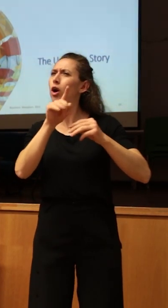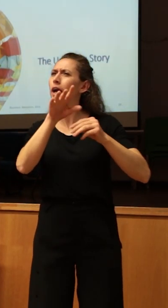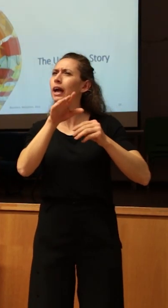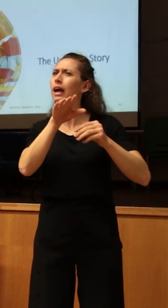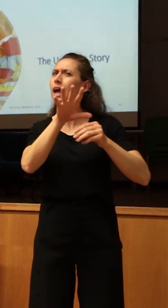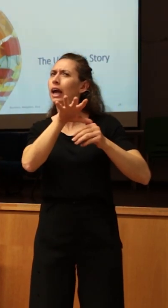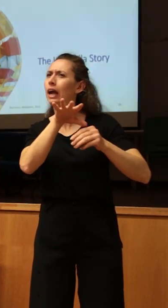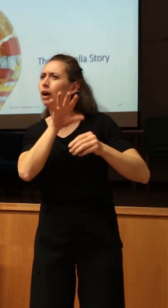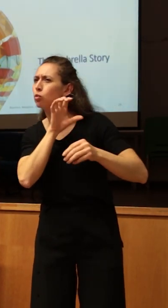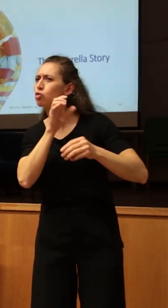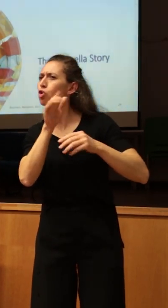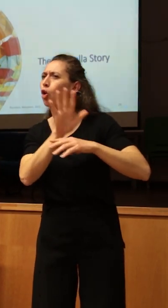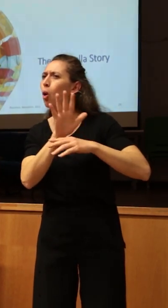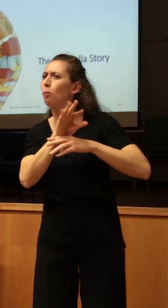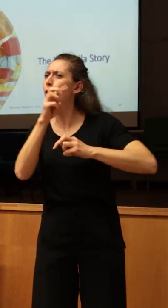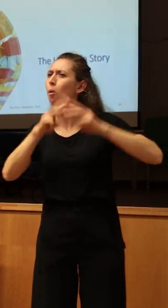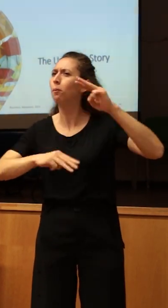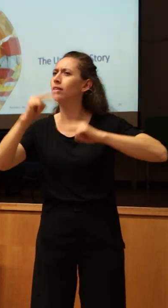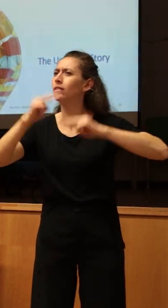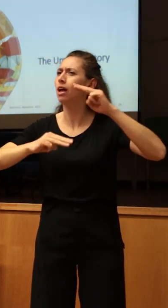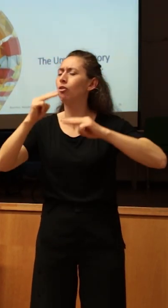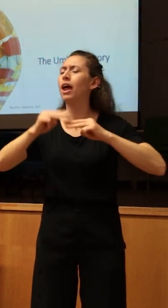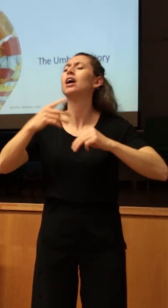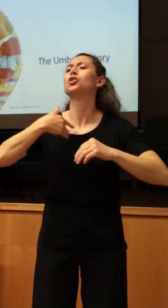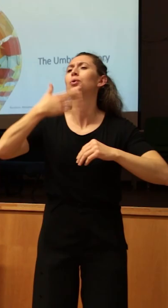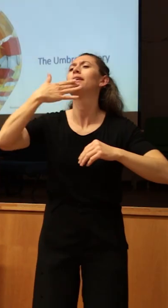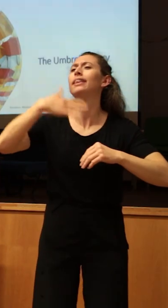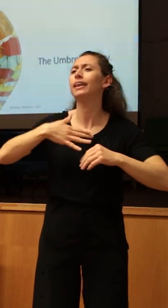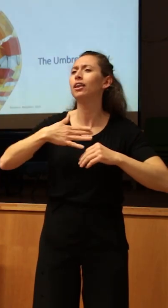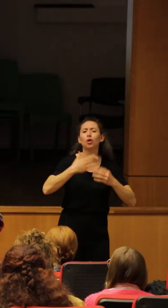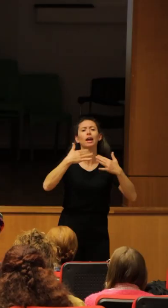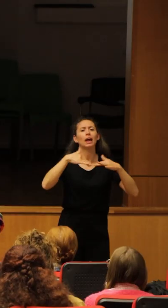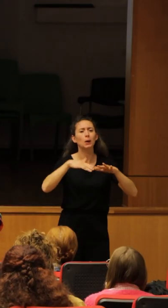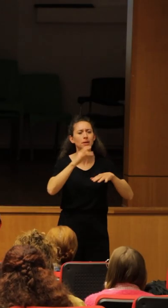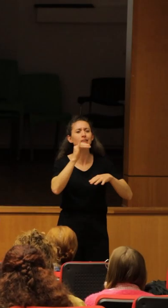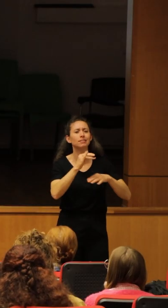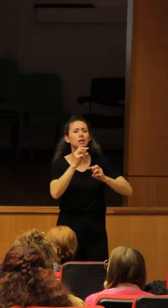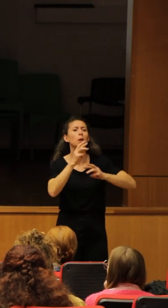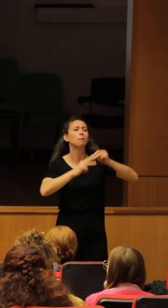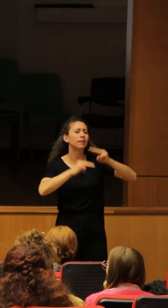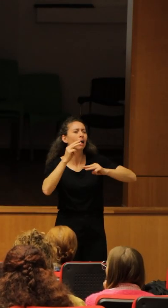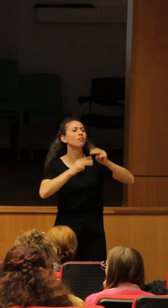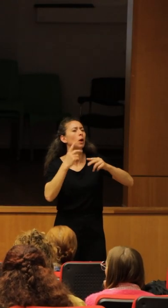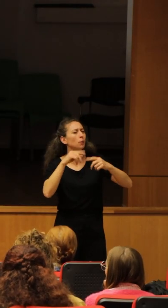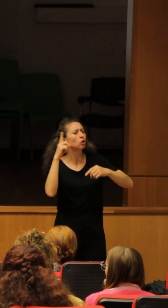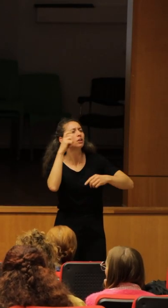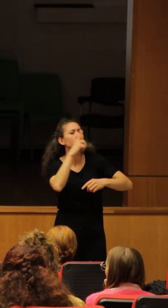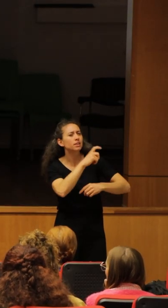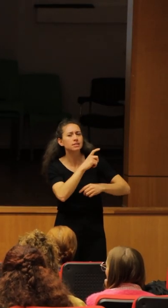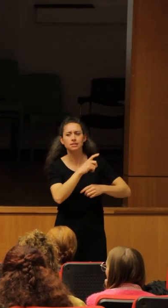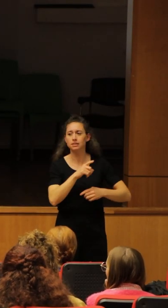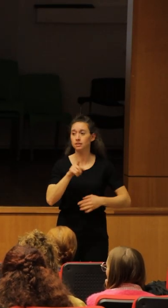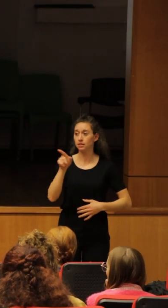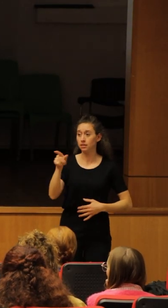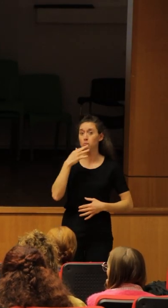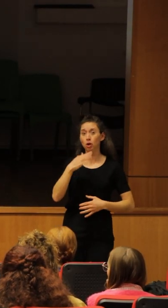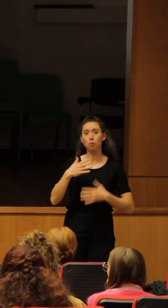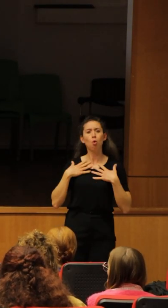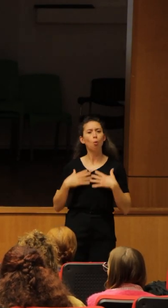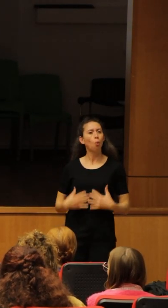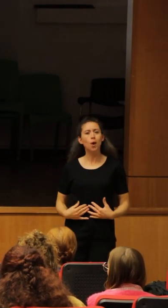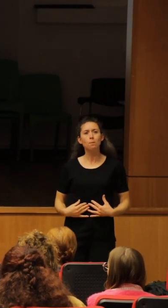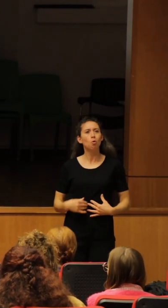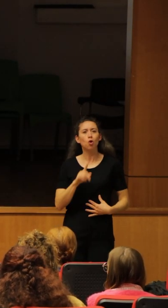that cognitively that must be a metaphor. Entiende but que my debe body haber una does metáfora, not feel. Pero en realidad le cuesta. El cuerpo